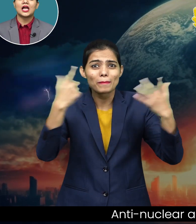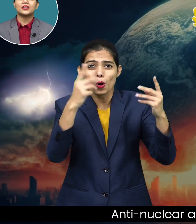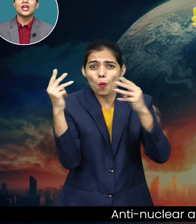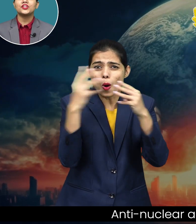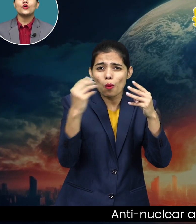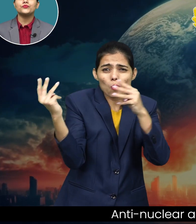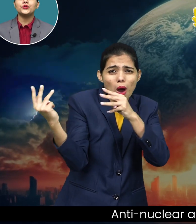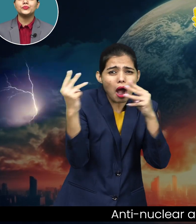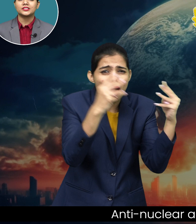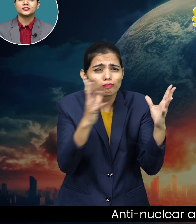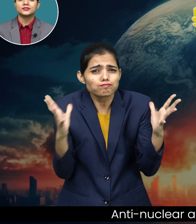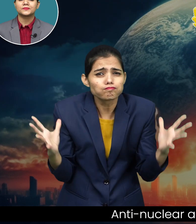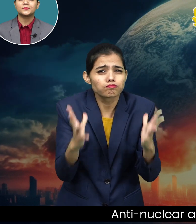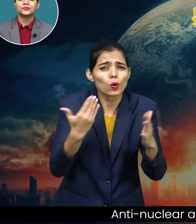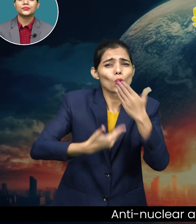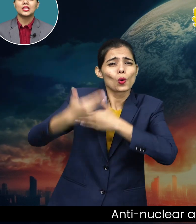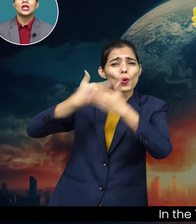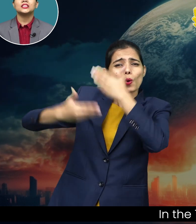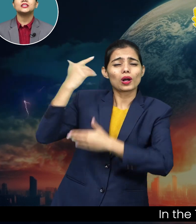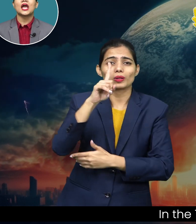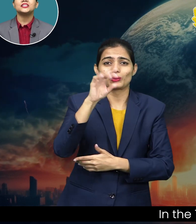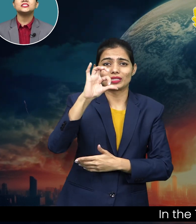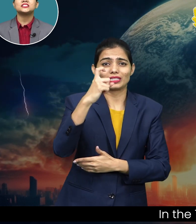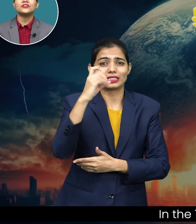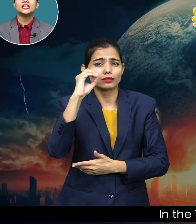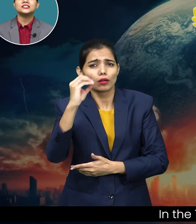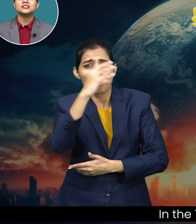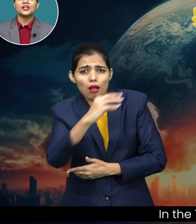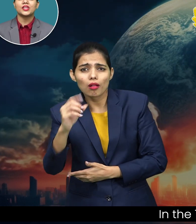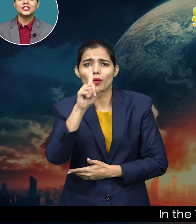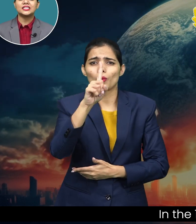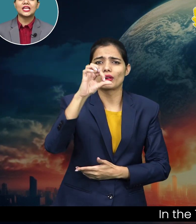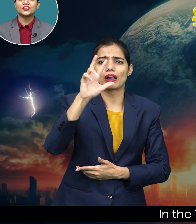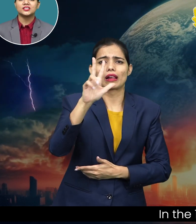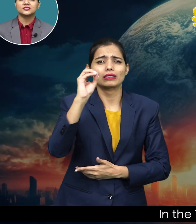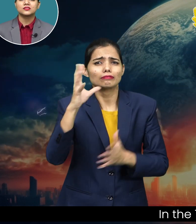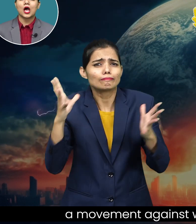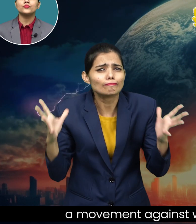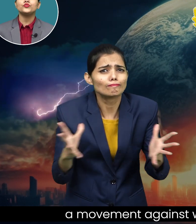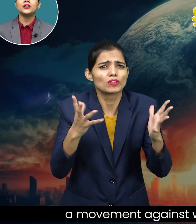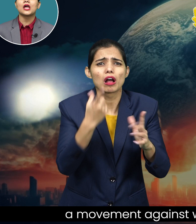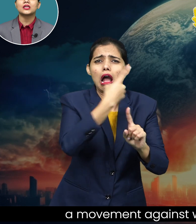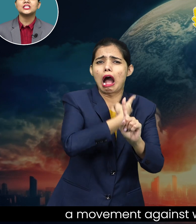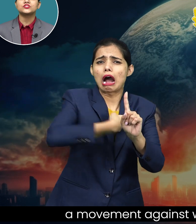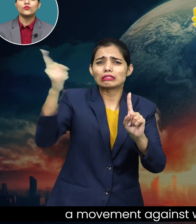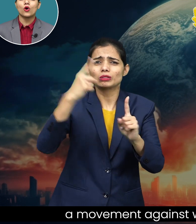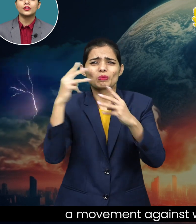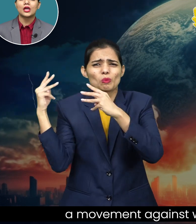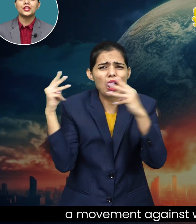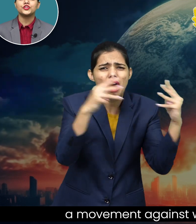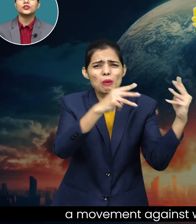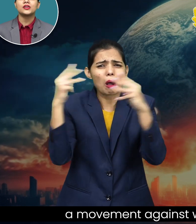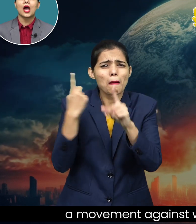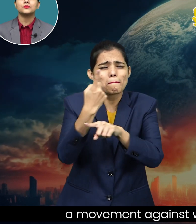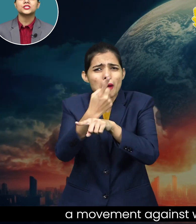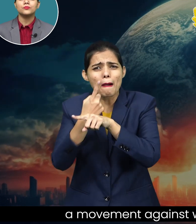Anti-nuclear and anti-war movements. In the 1970s and 1980s, a movement against war